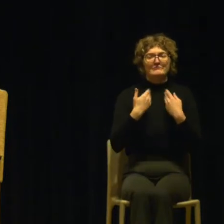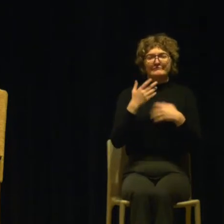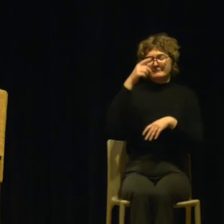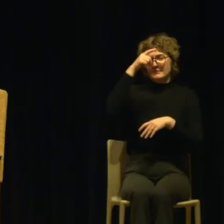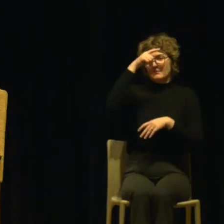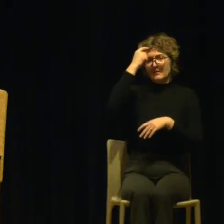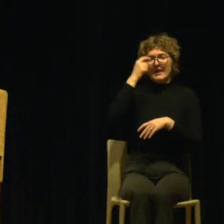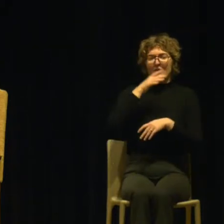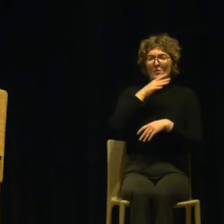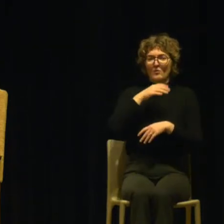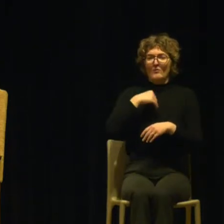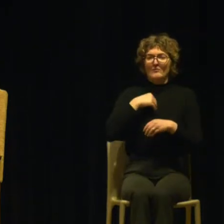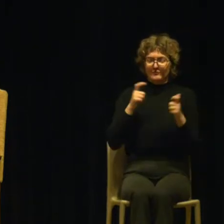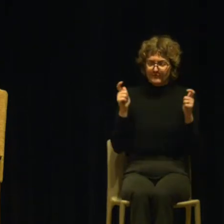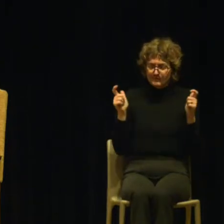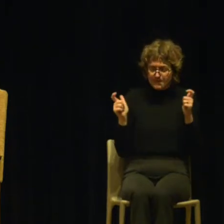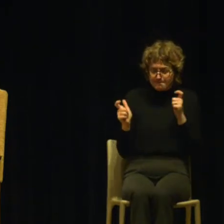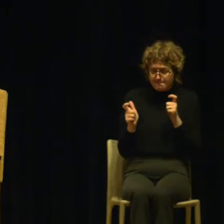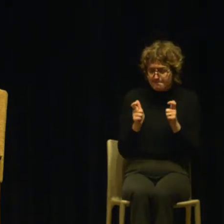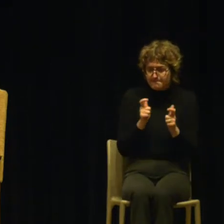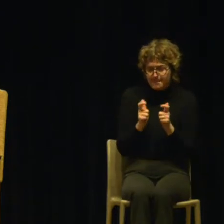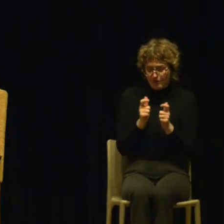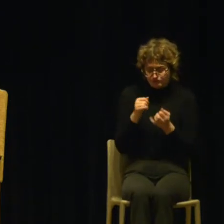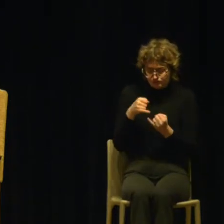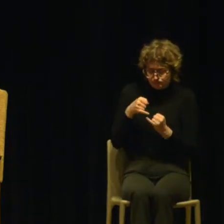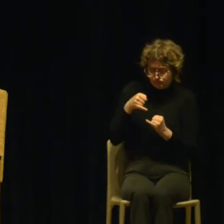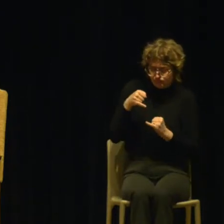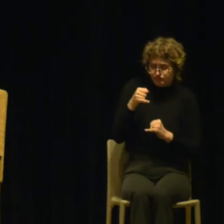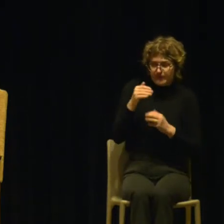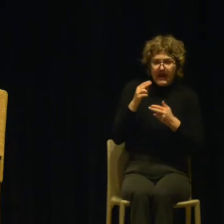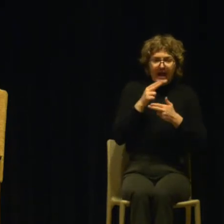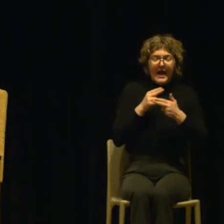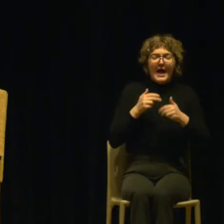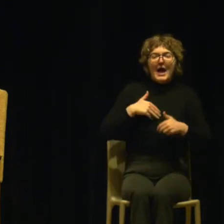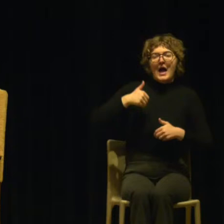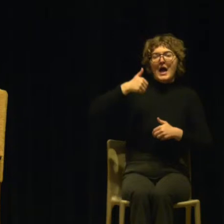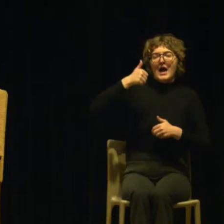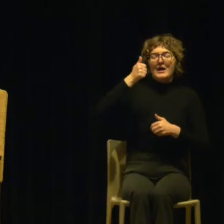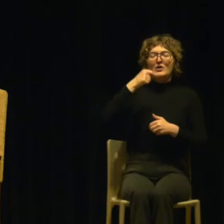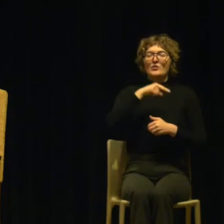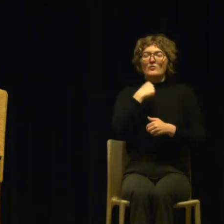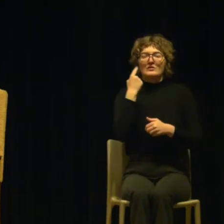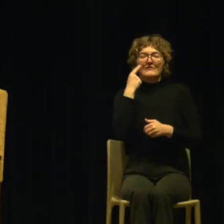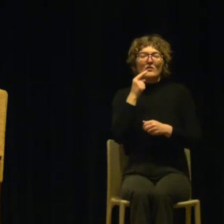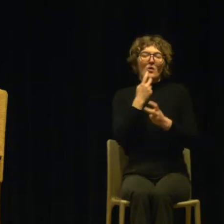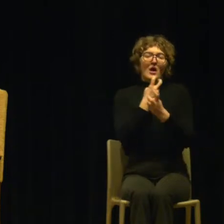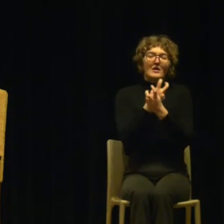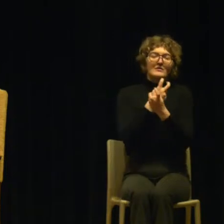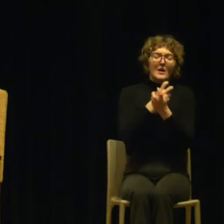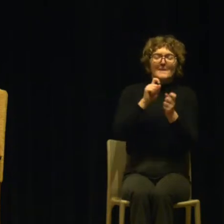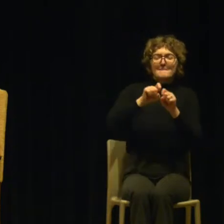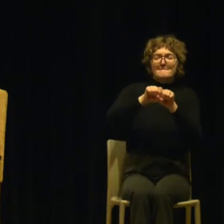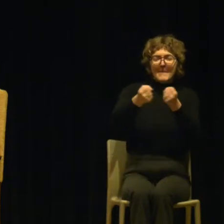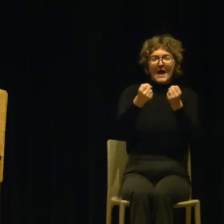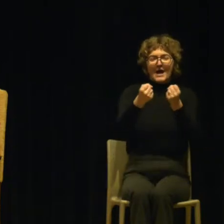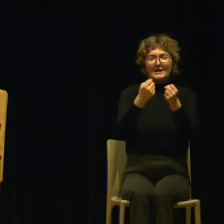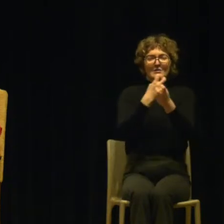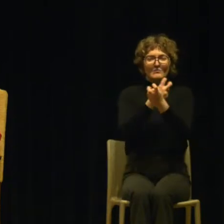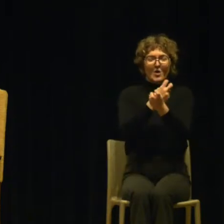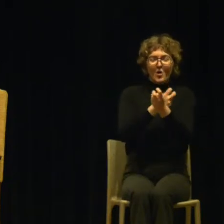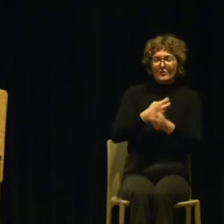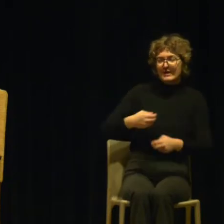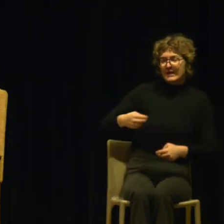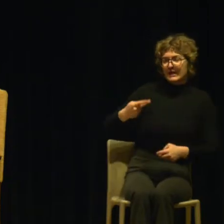with a small frame is at higher risk for osteoporosis and breaking a bone and breaking a hip